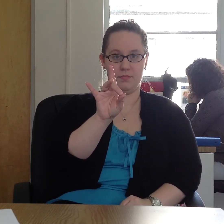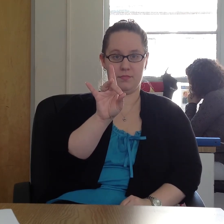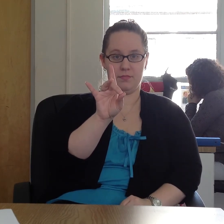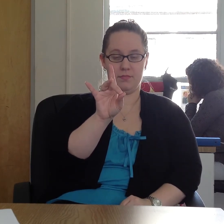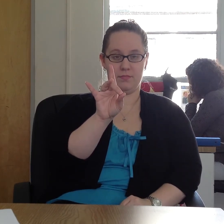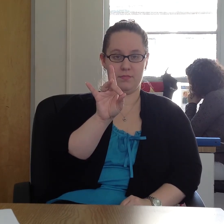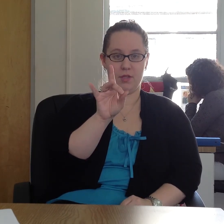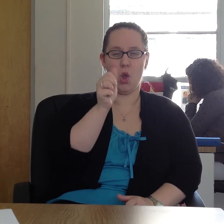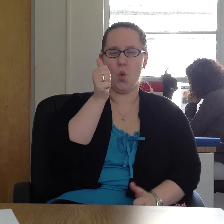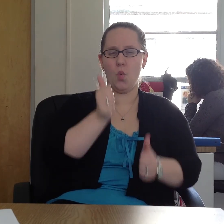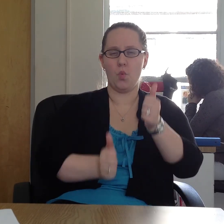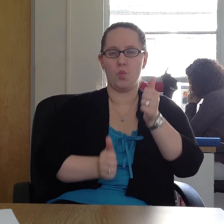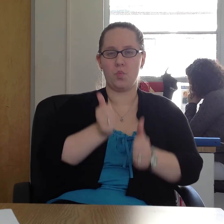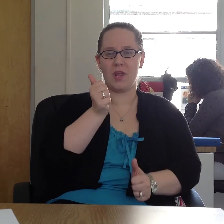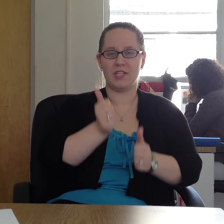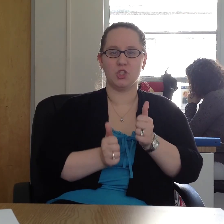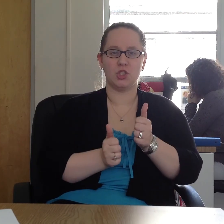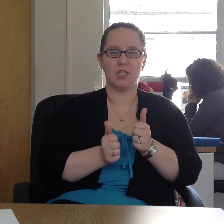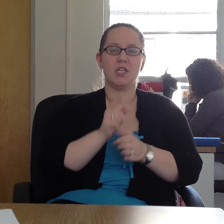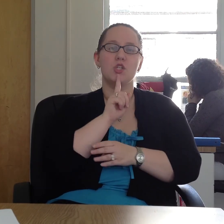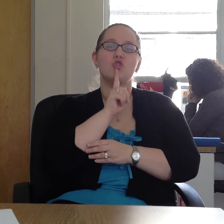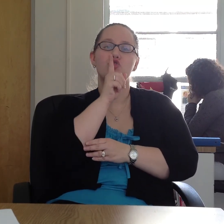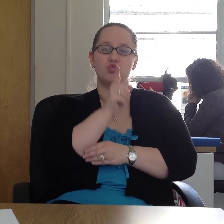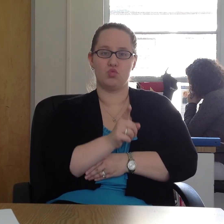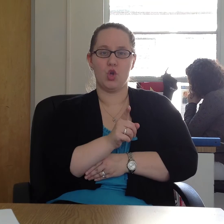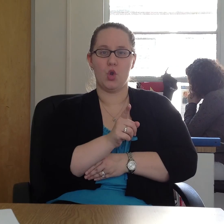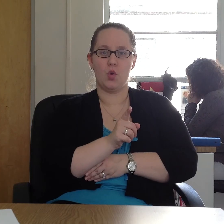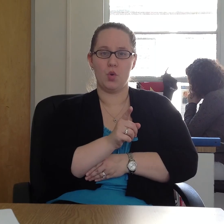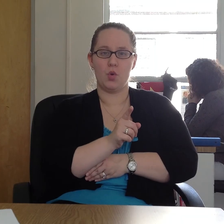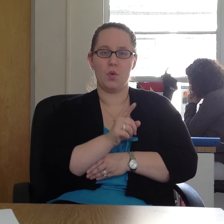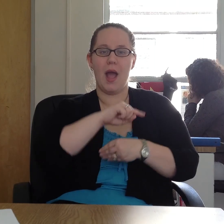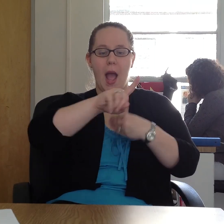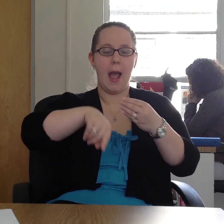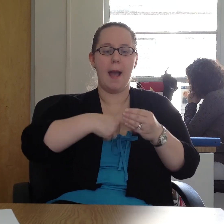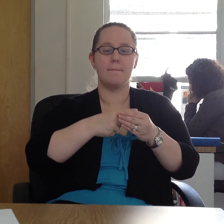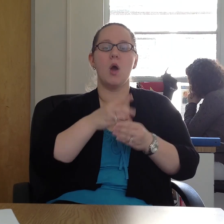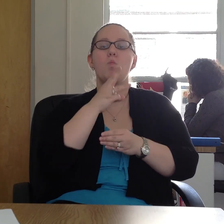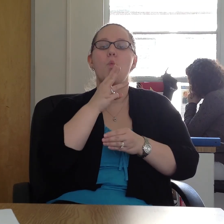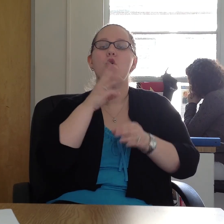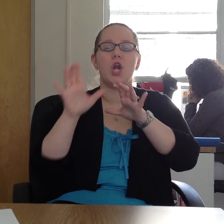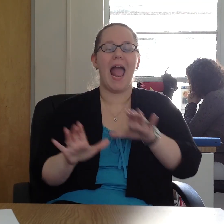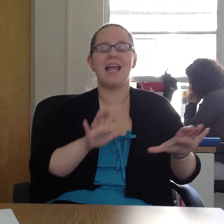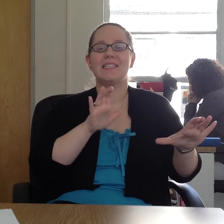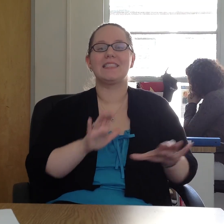Which of the following is true regarding water activity level?